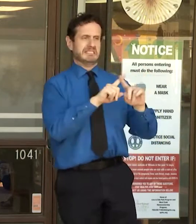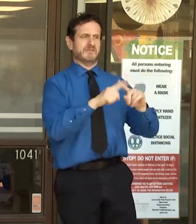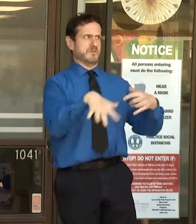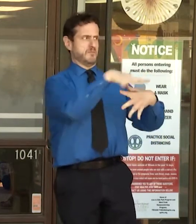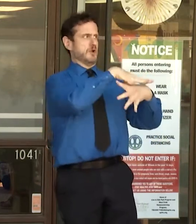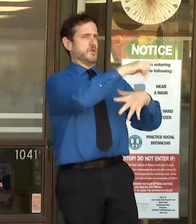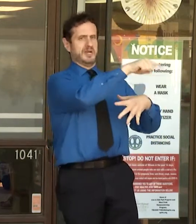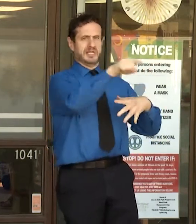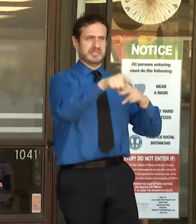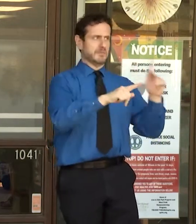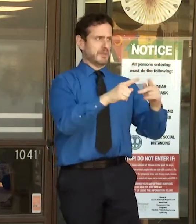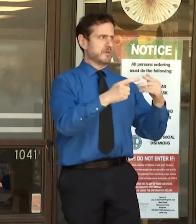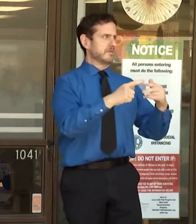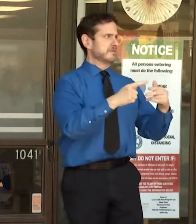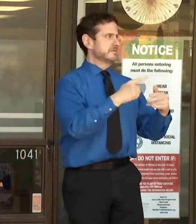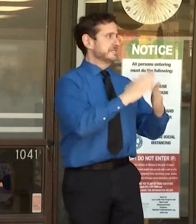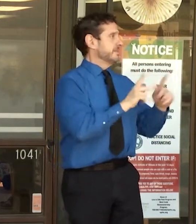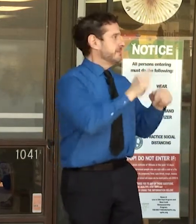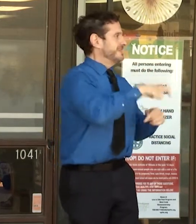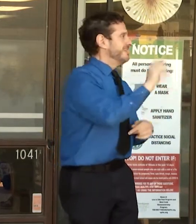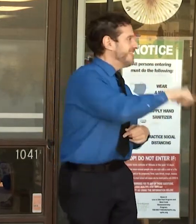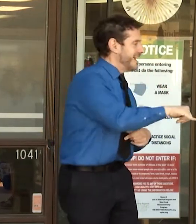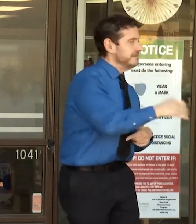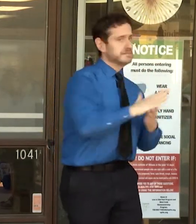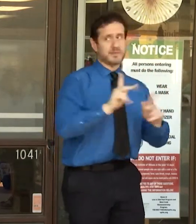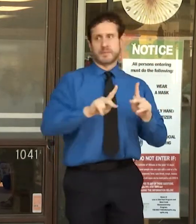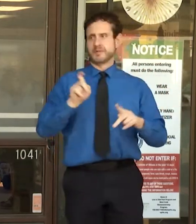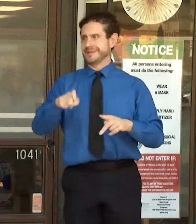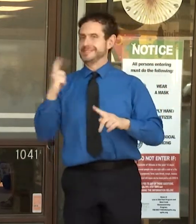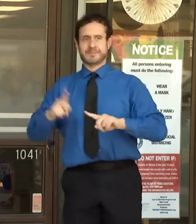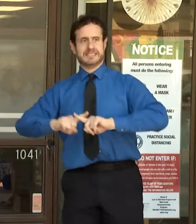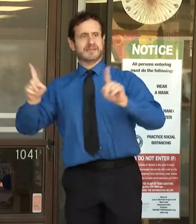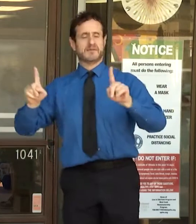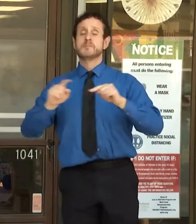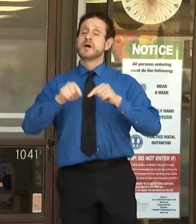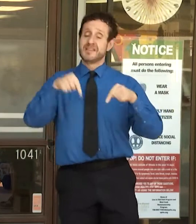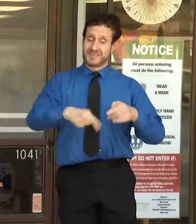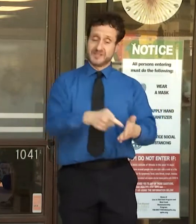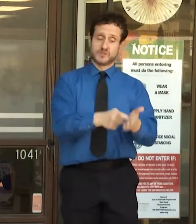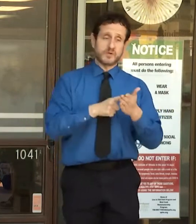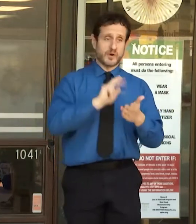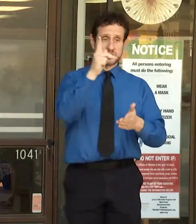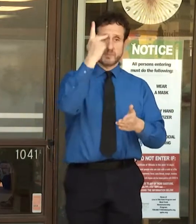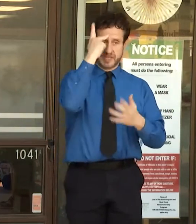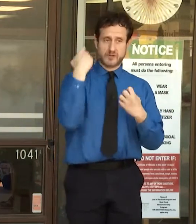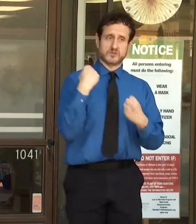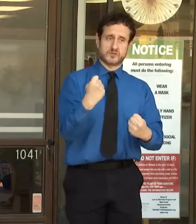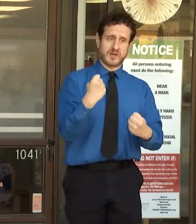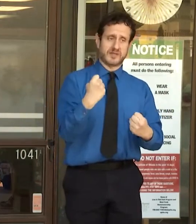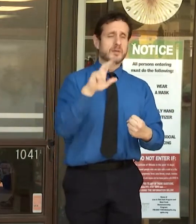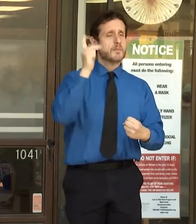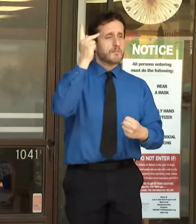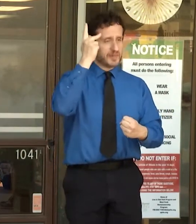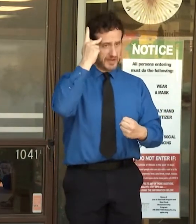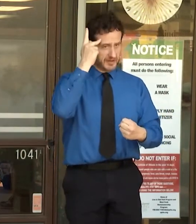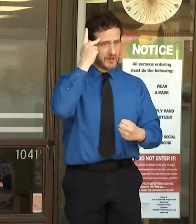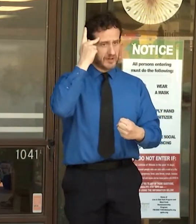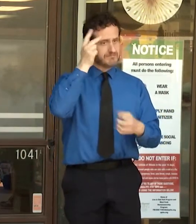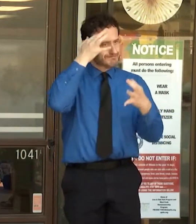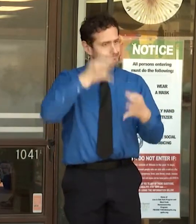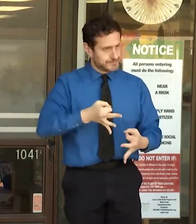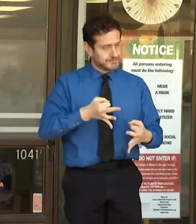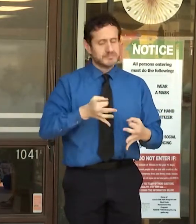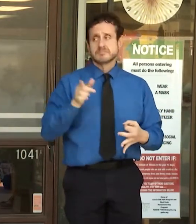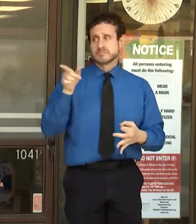and things like this don't happen without political will. So we're fortunate to have a president who has always